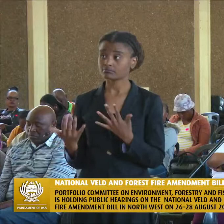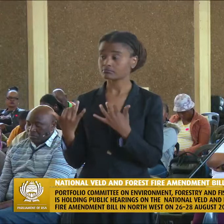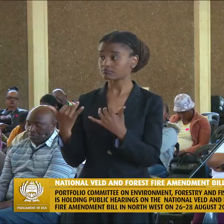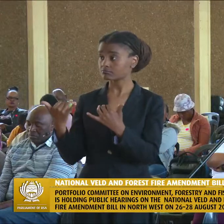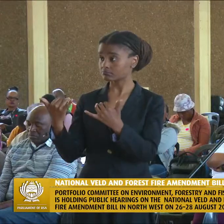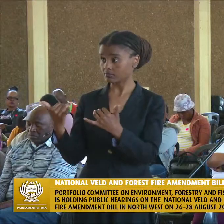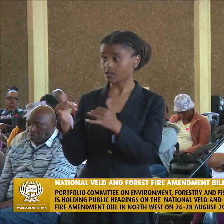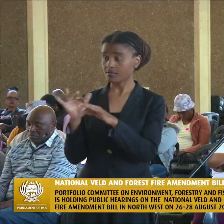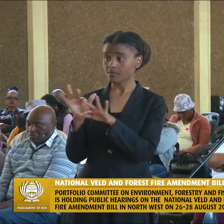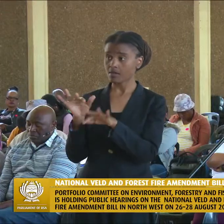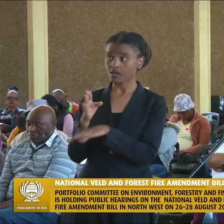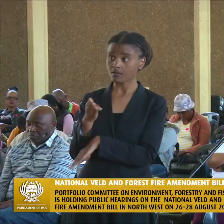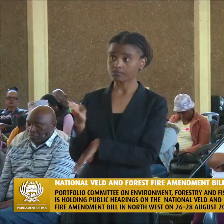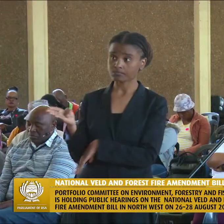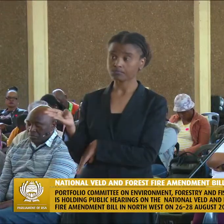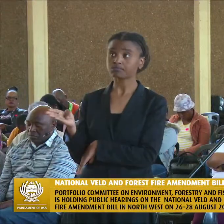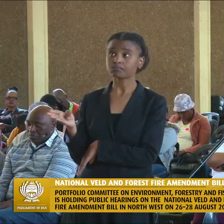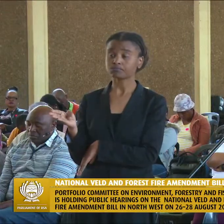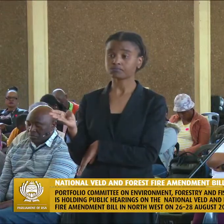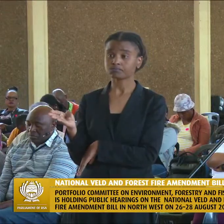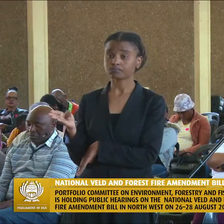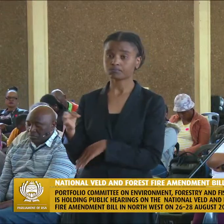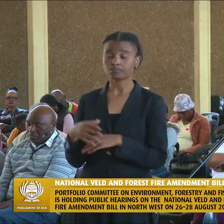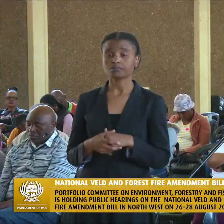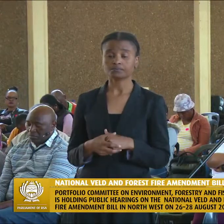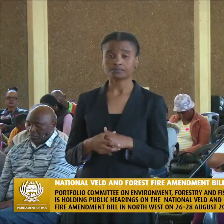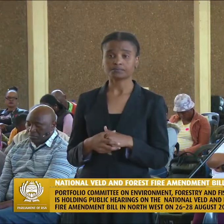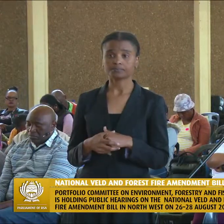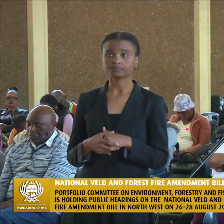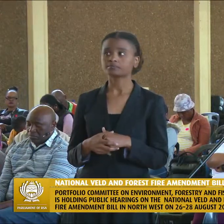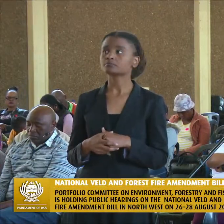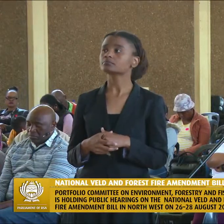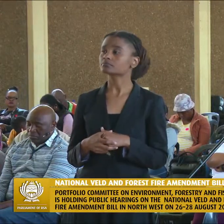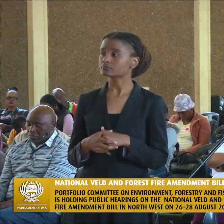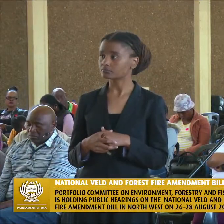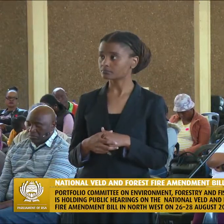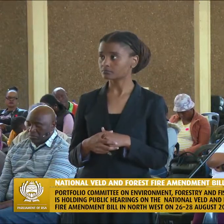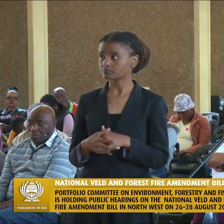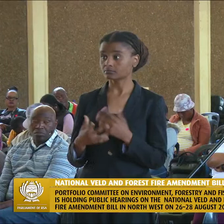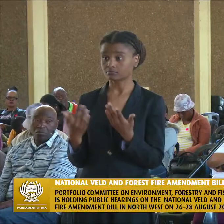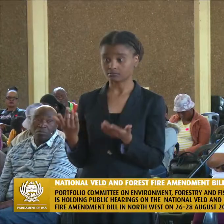you as the parliamentary delegation three numbers